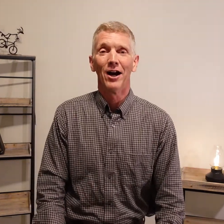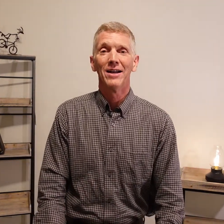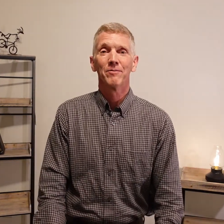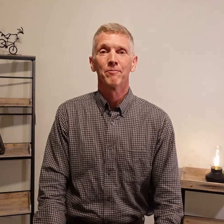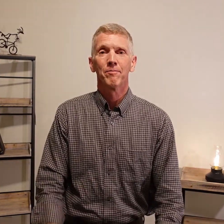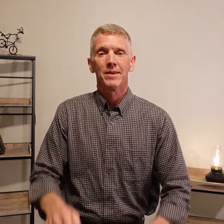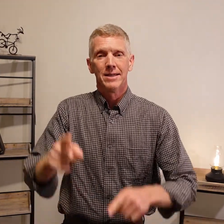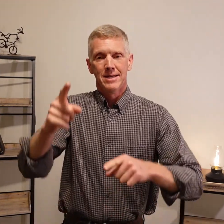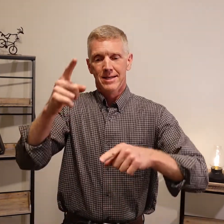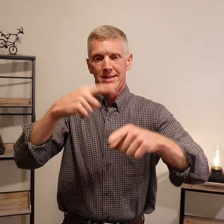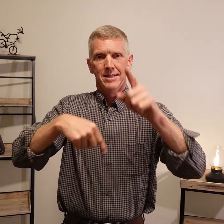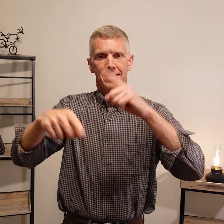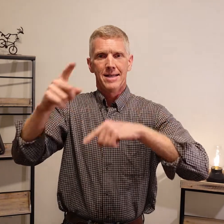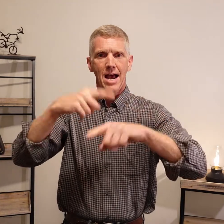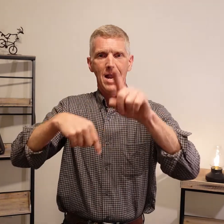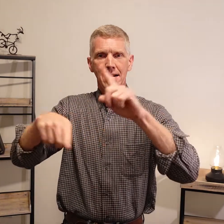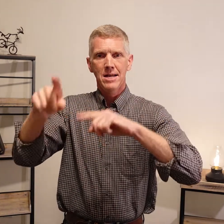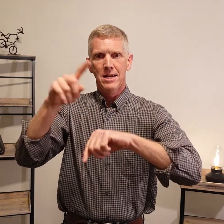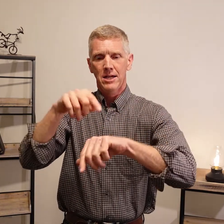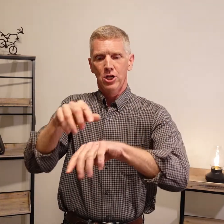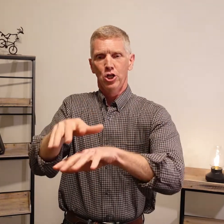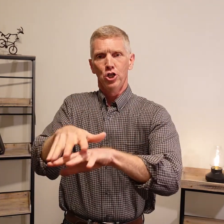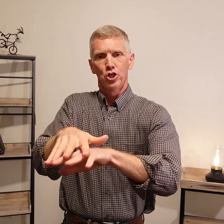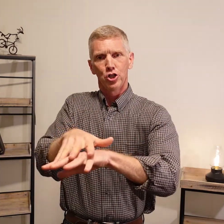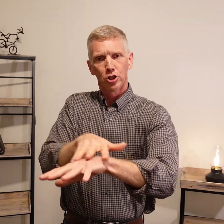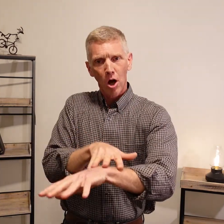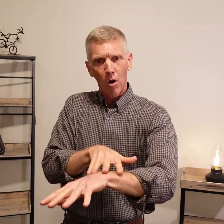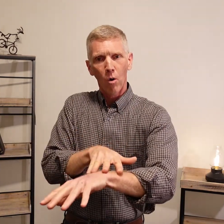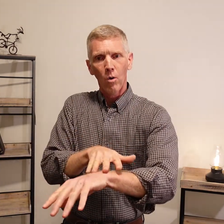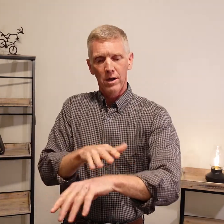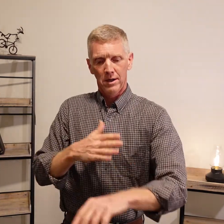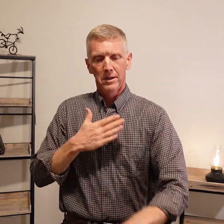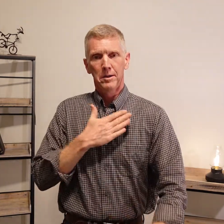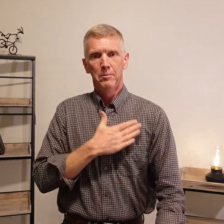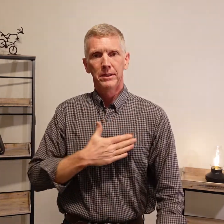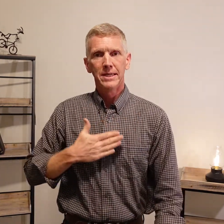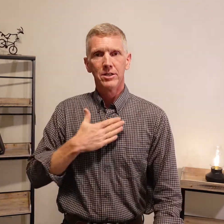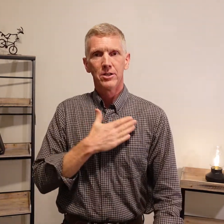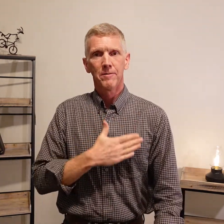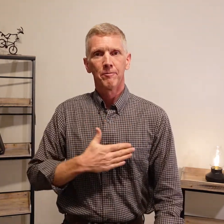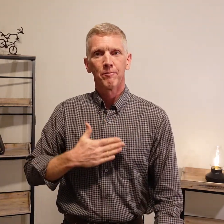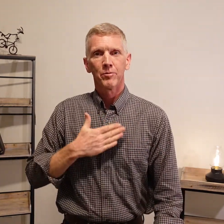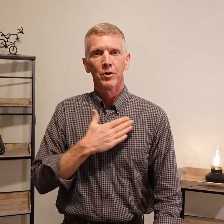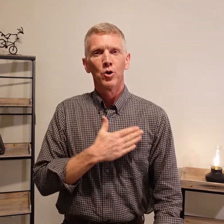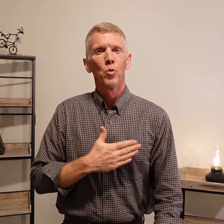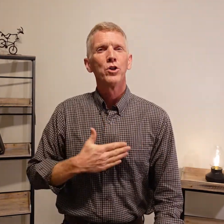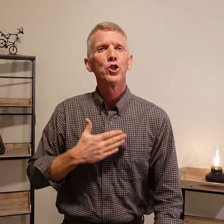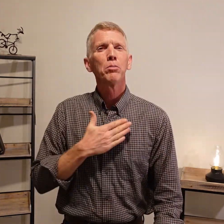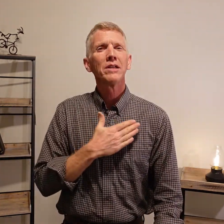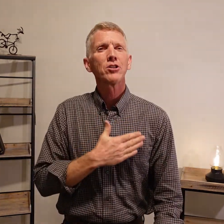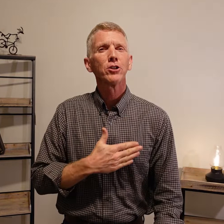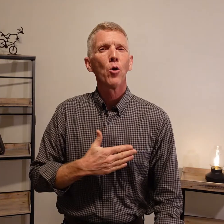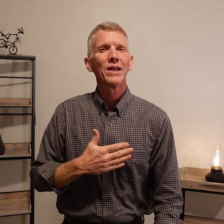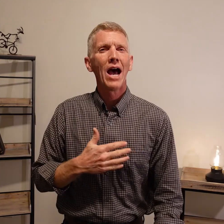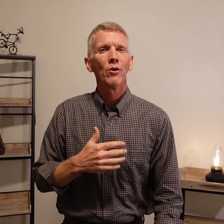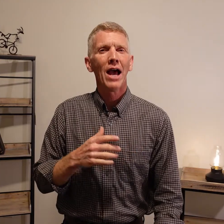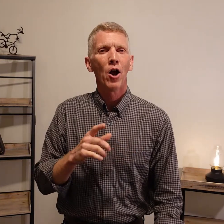right? Sign slow, please. Would you please slow down how quick